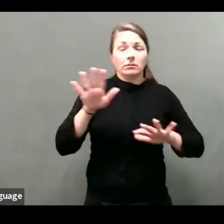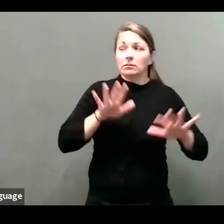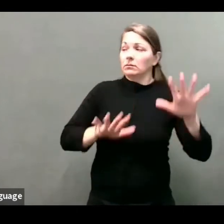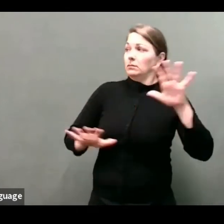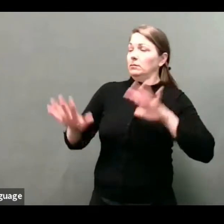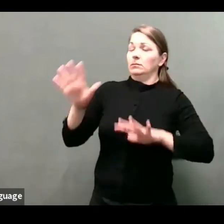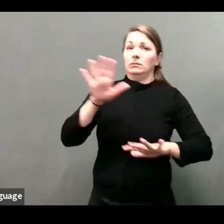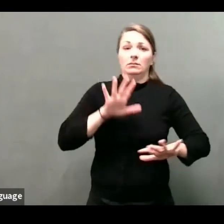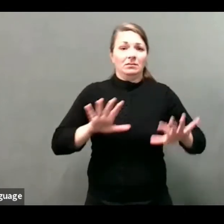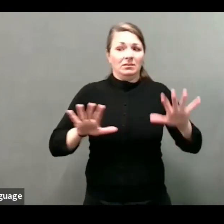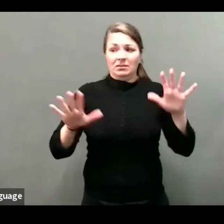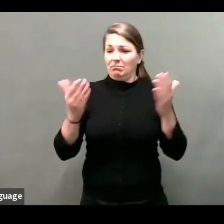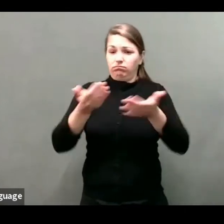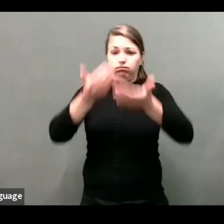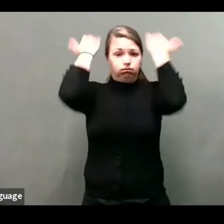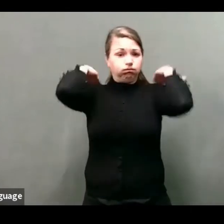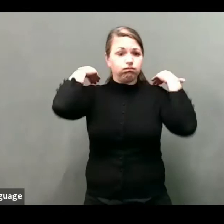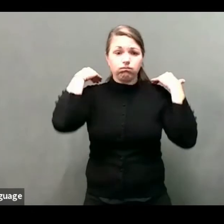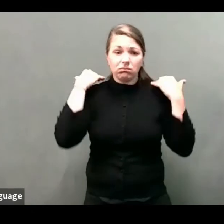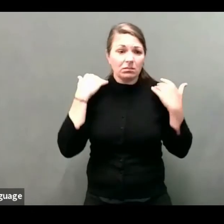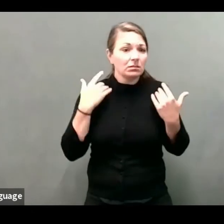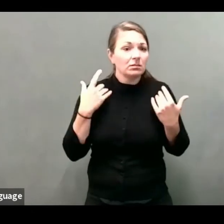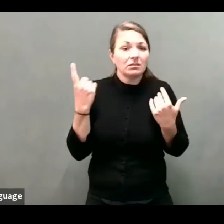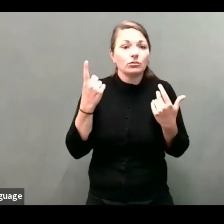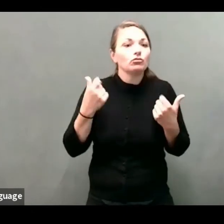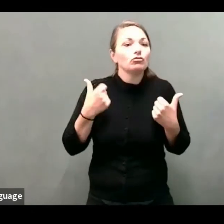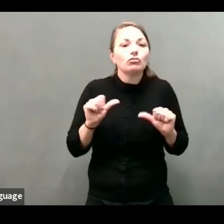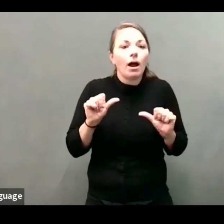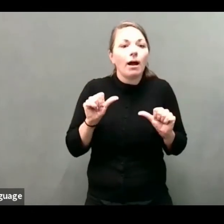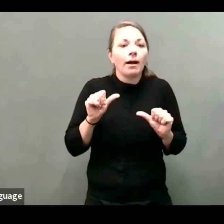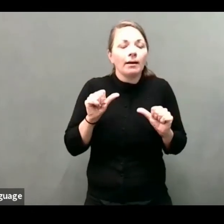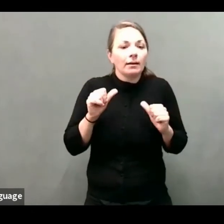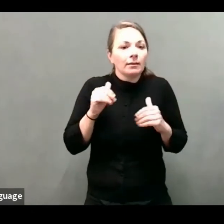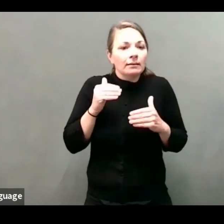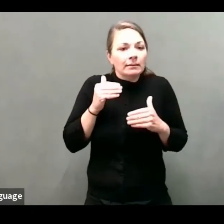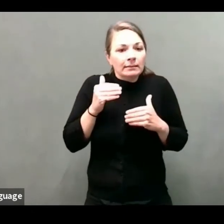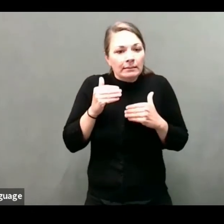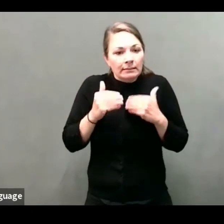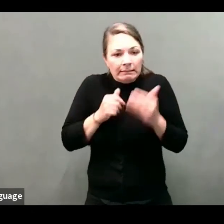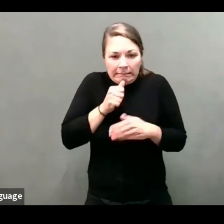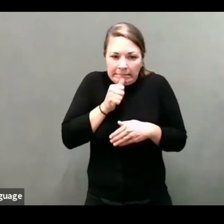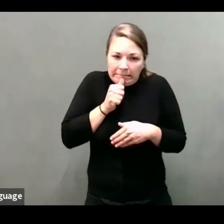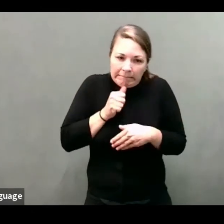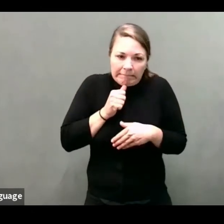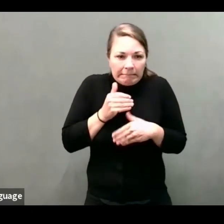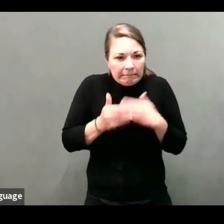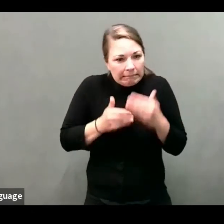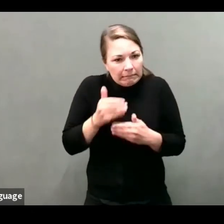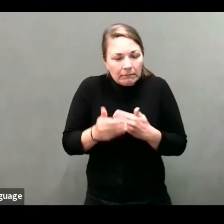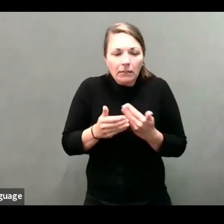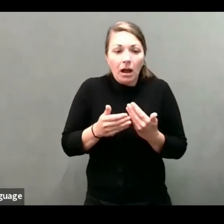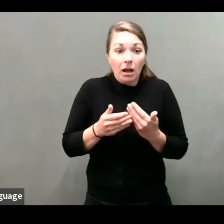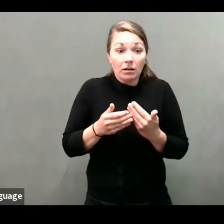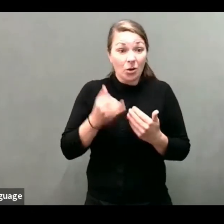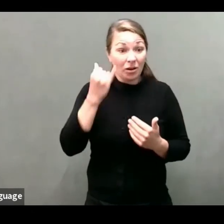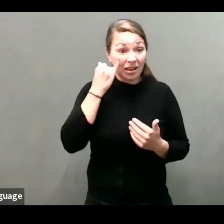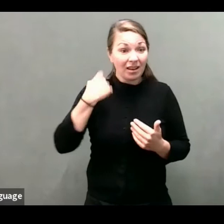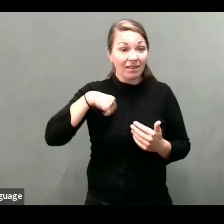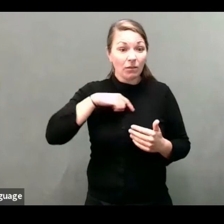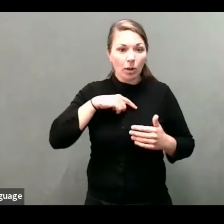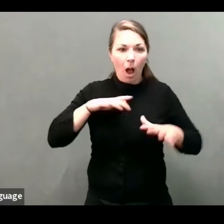trying to get through this experience that's very unpleasant or can feel very unpleasant. And so when we're just slowing